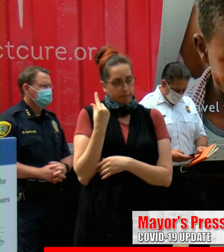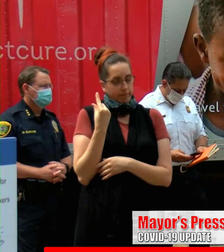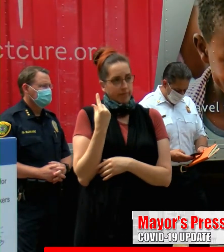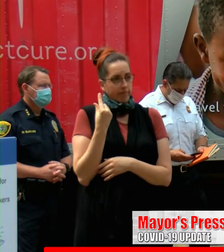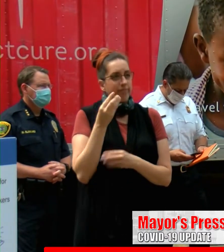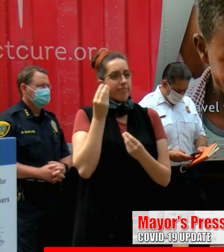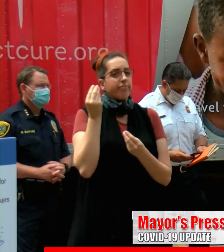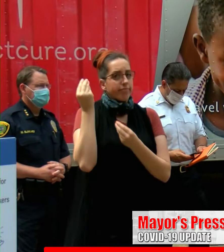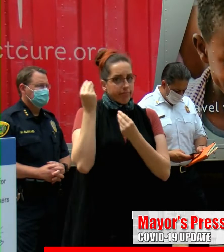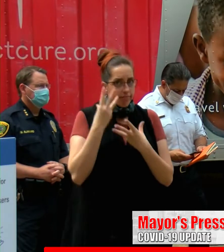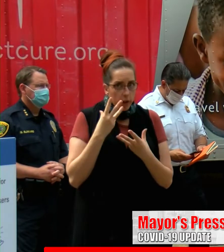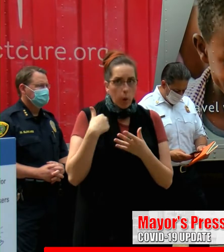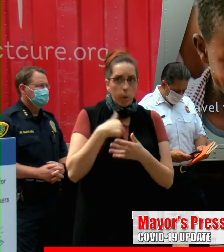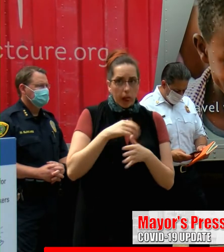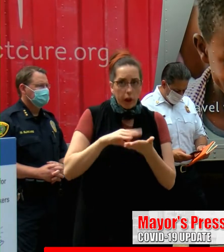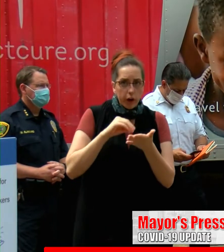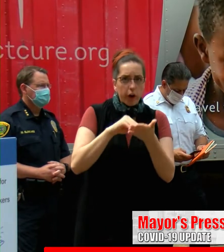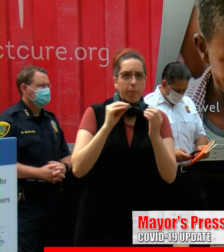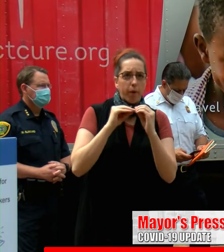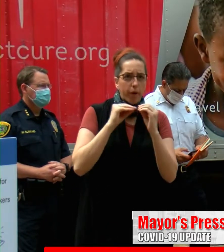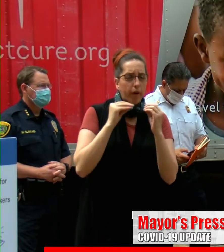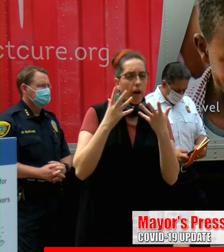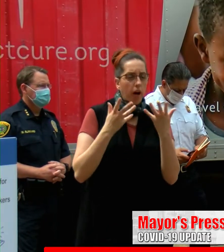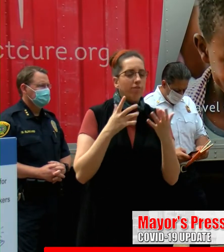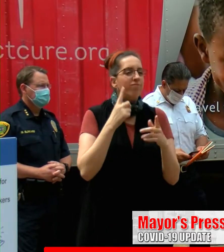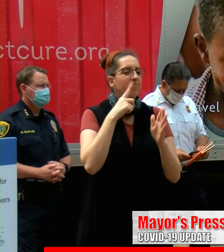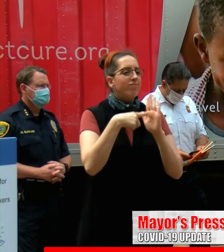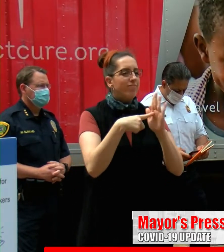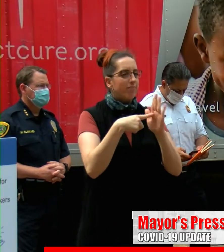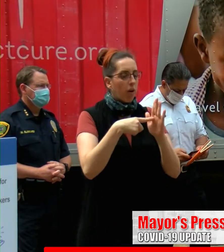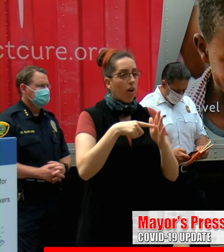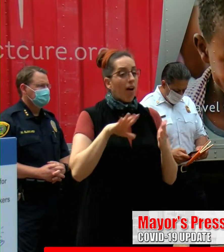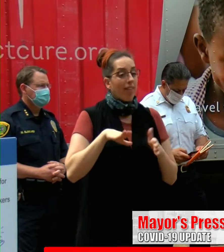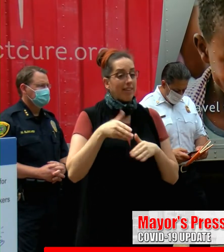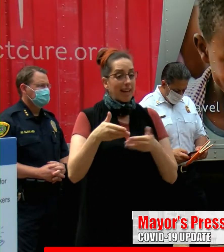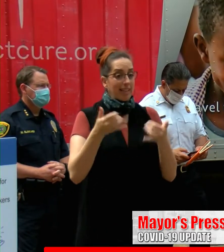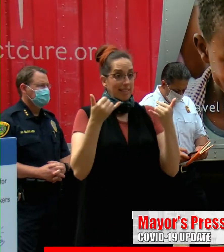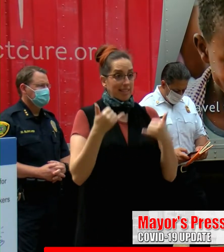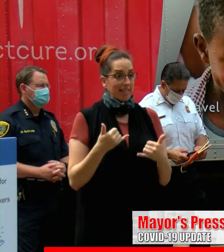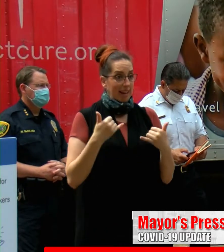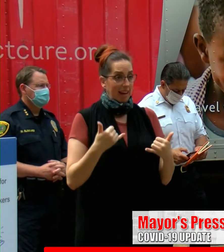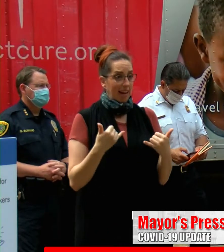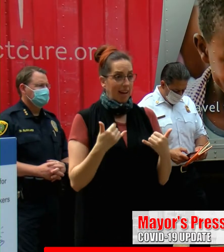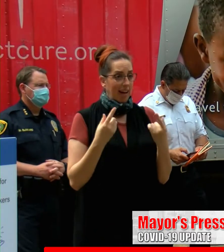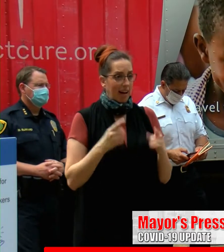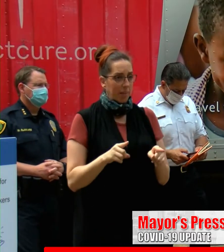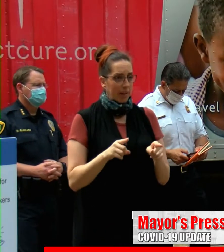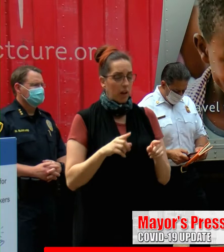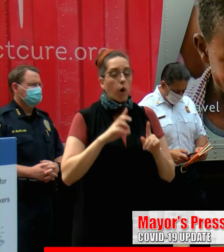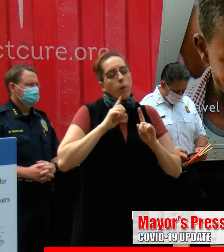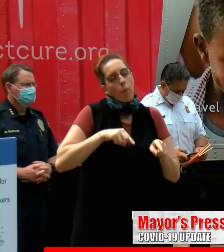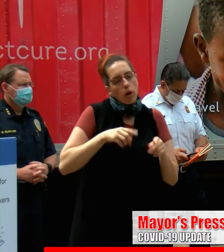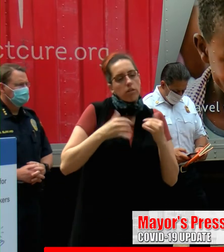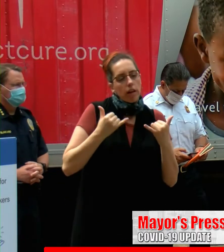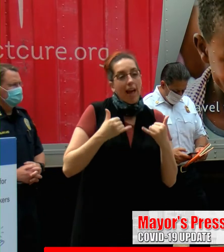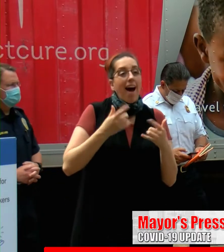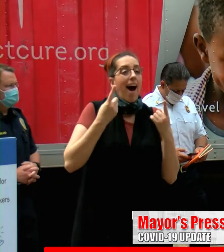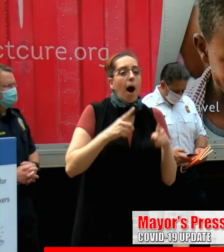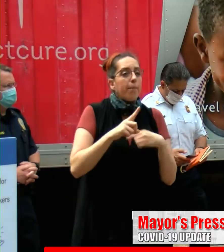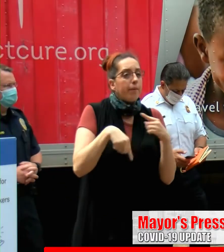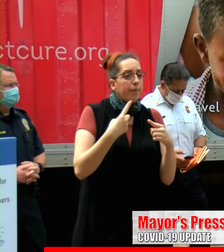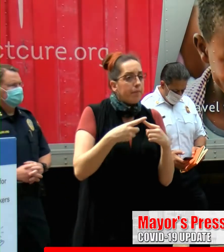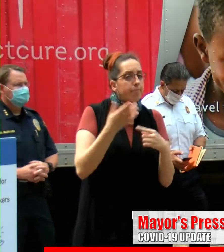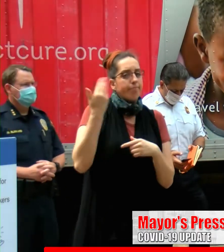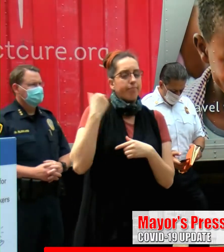as information is obtained, because some of these, for example, the death that's occurring today, that's being reported today, occurred on April